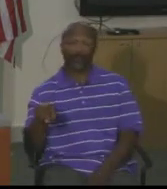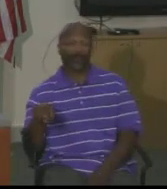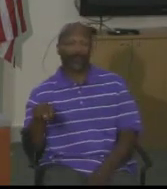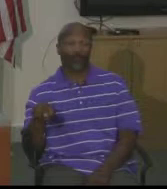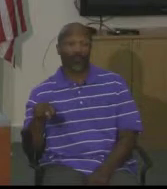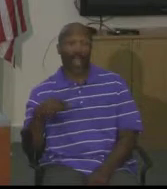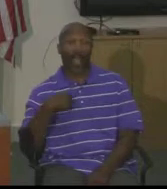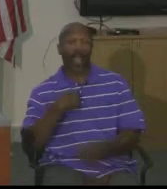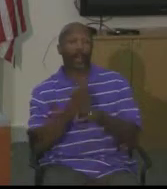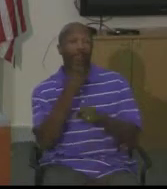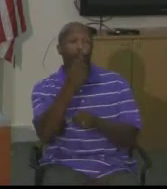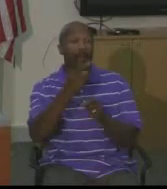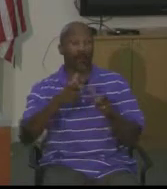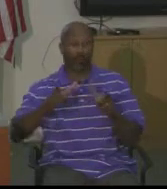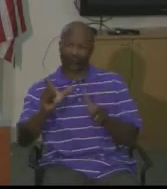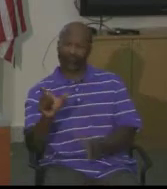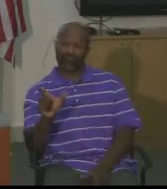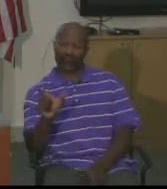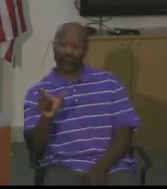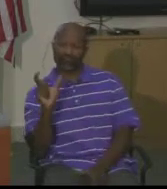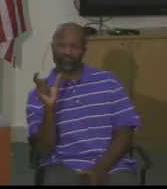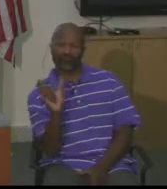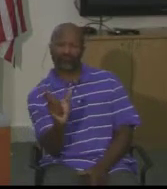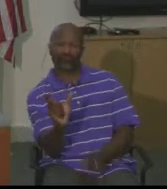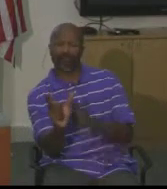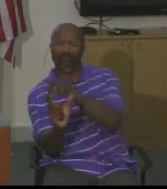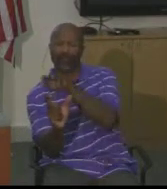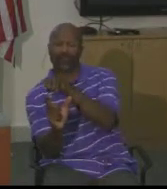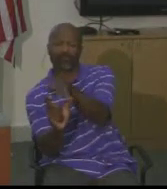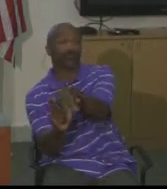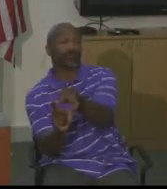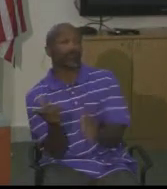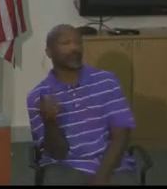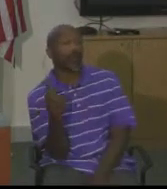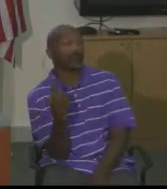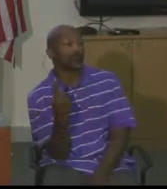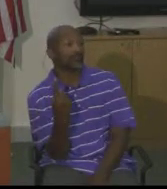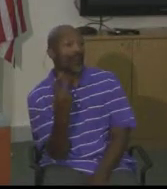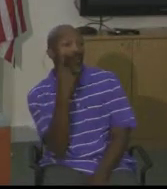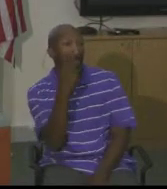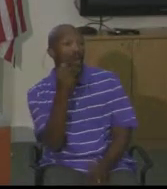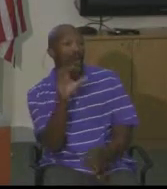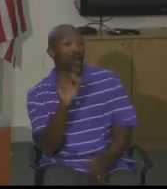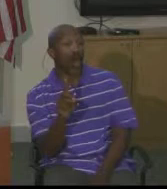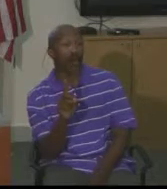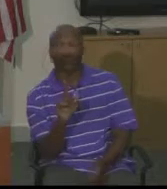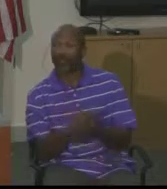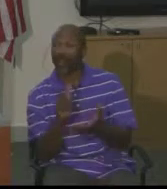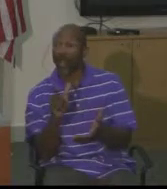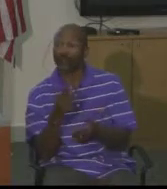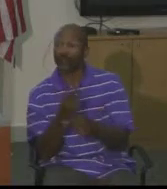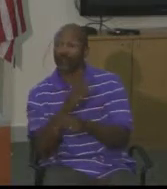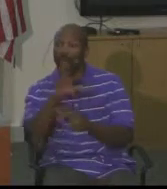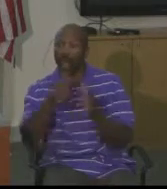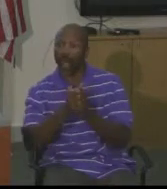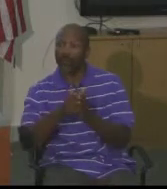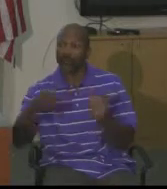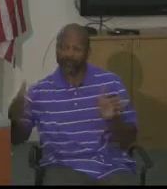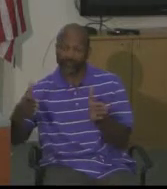lane. And that's all you get. It means you can only have one card taking over all the lanes.